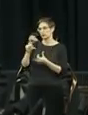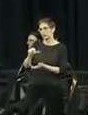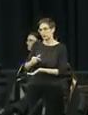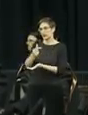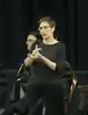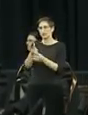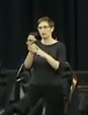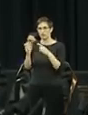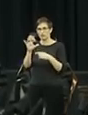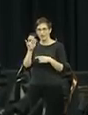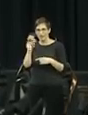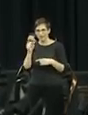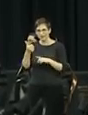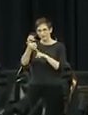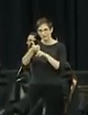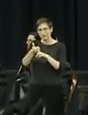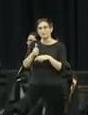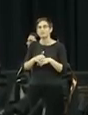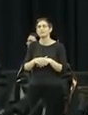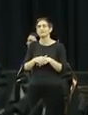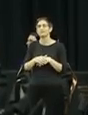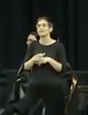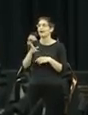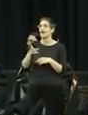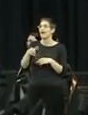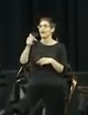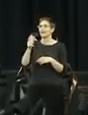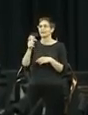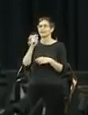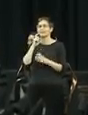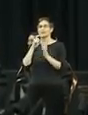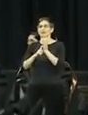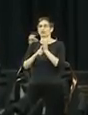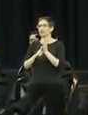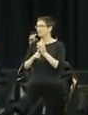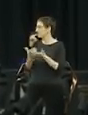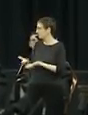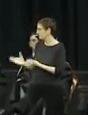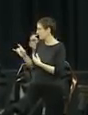the College of Liberal Arts and Sciences with highest distinction. Lily?